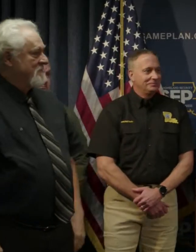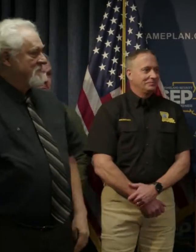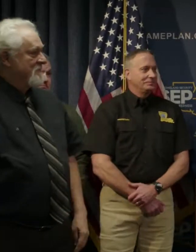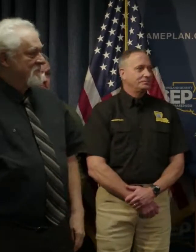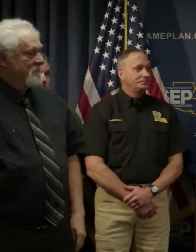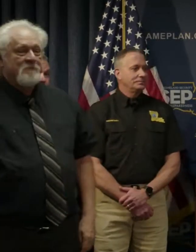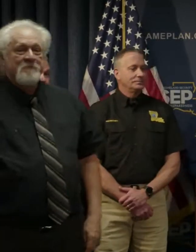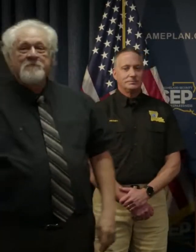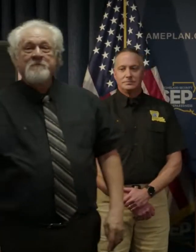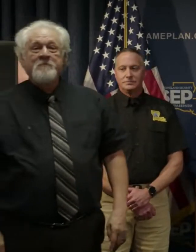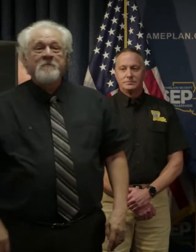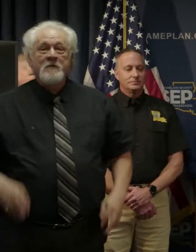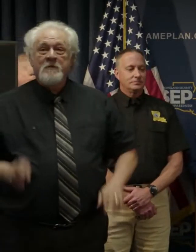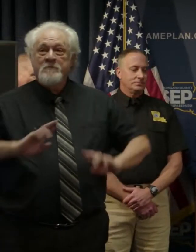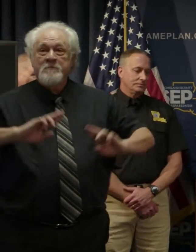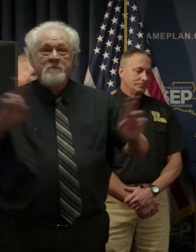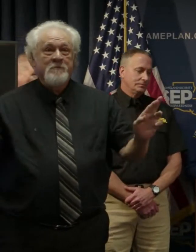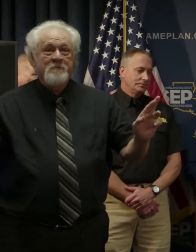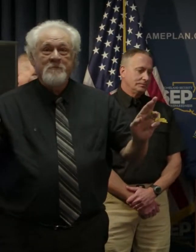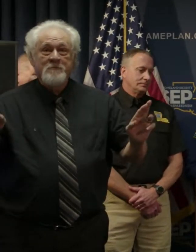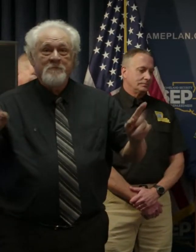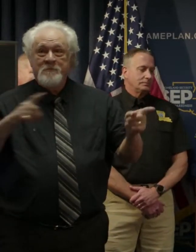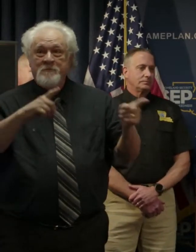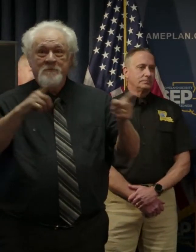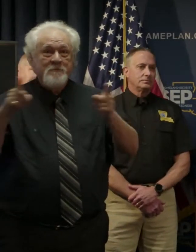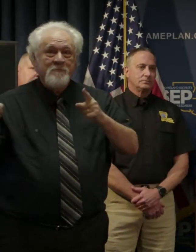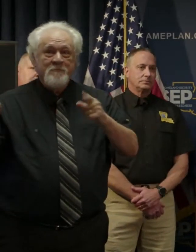All right. Is the media ready?